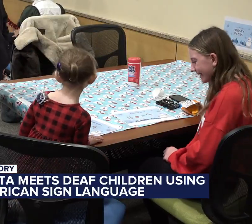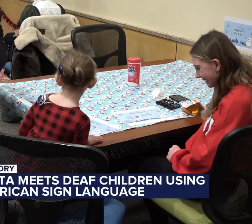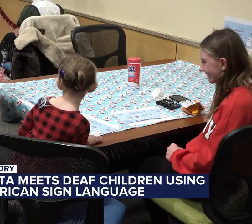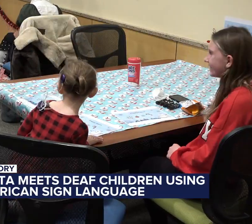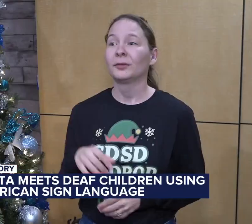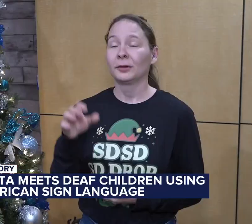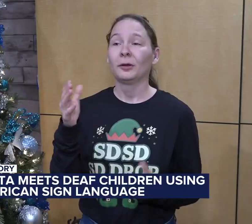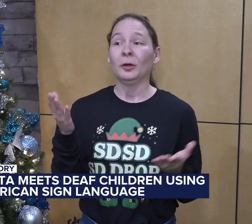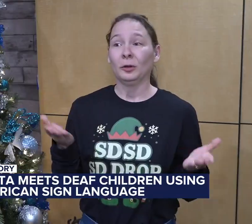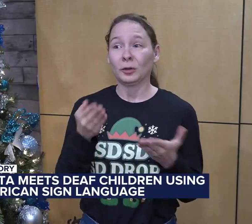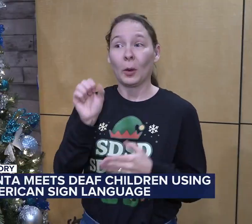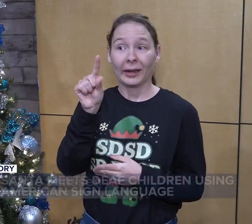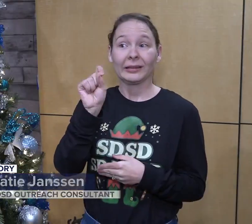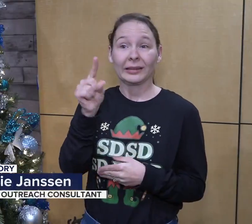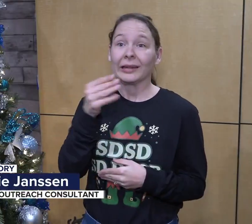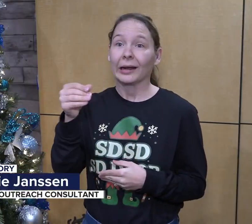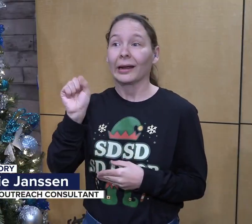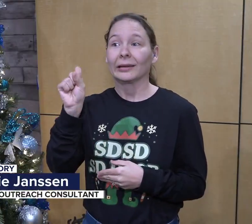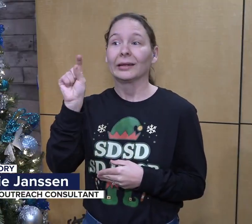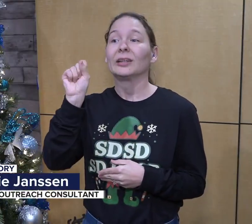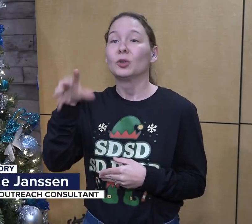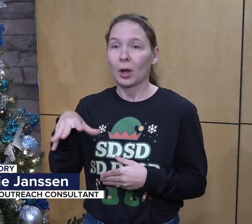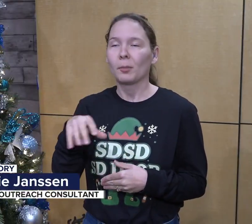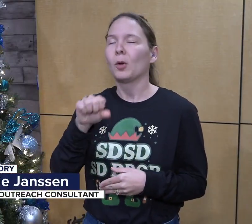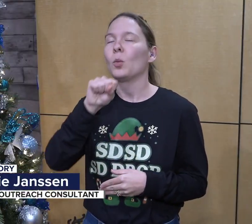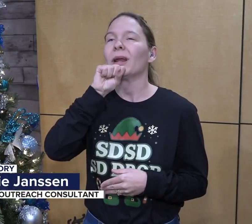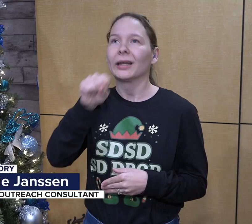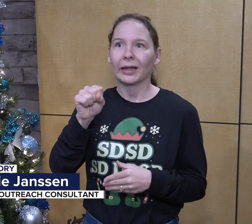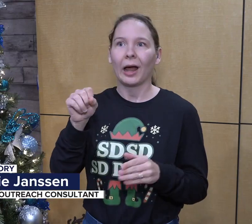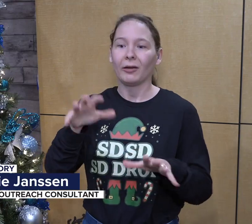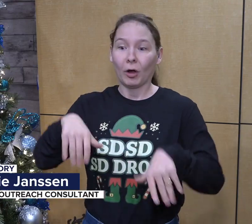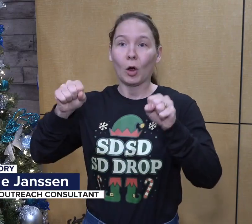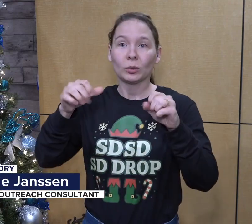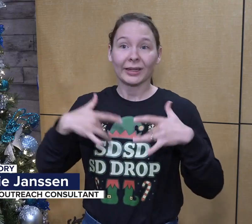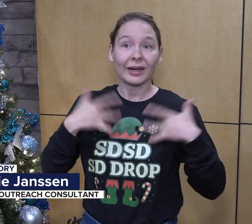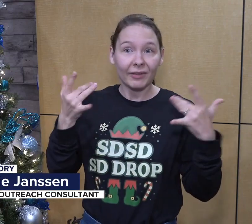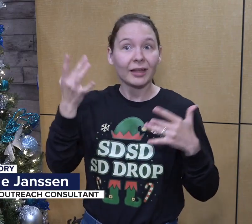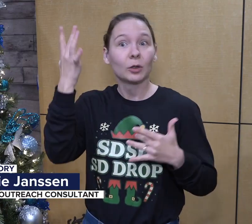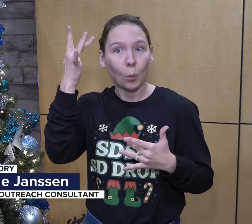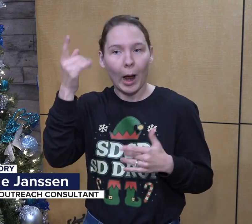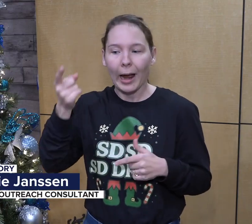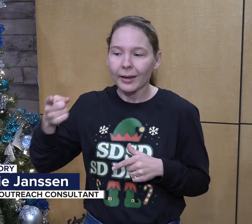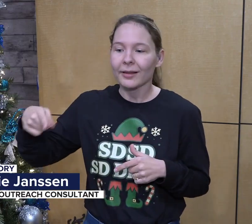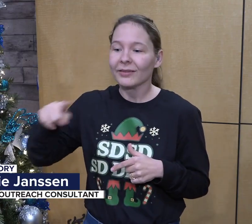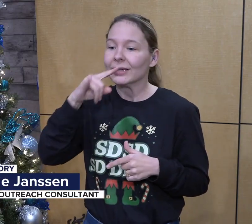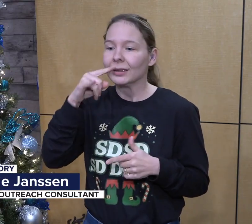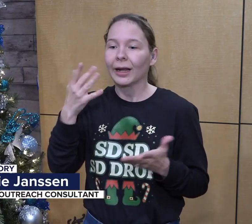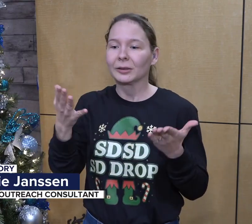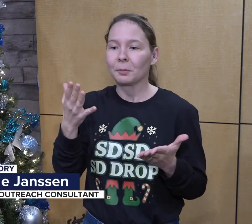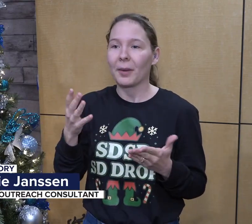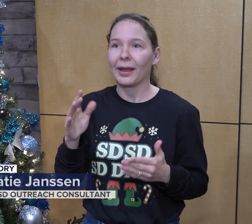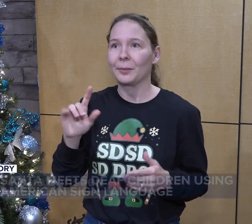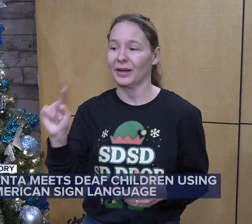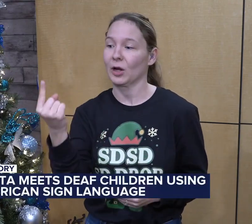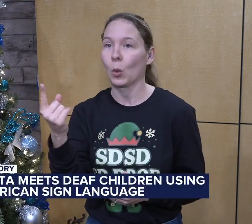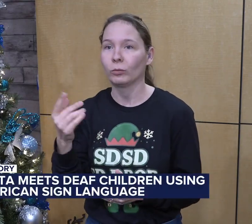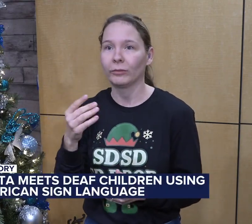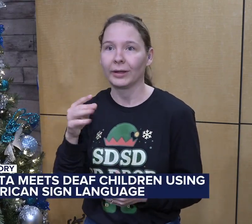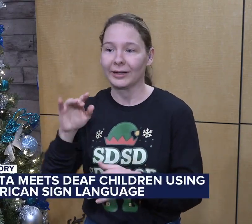up. So SDSD and South Dakota Drop, we love hosting events because